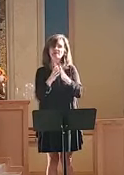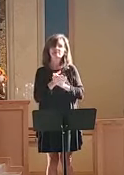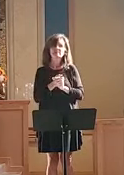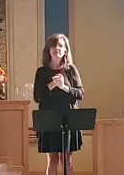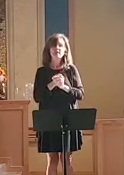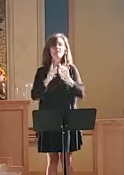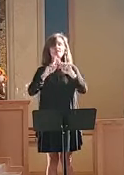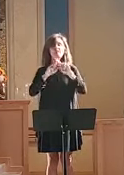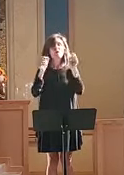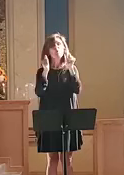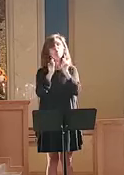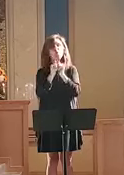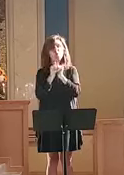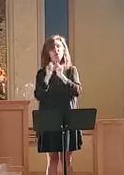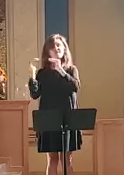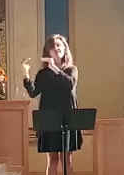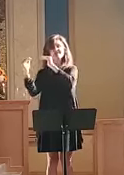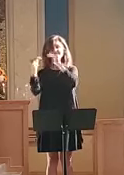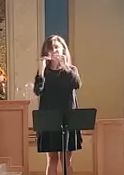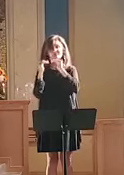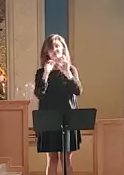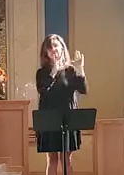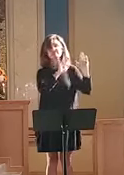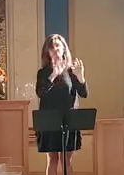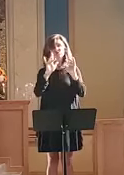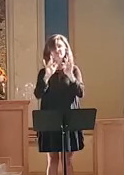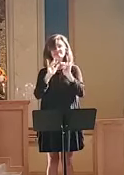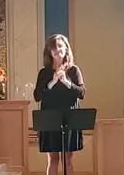with justice and mercy.